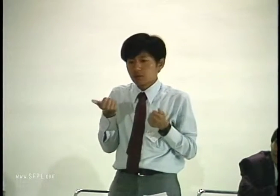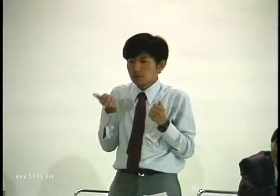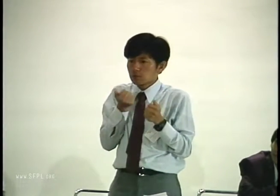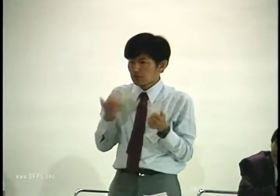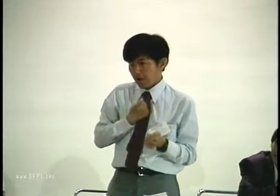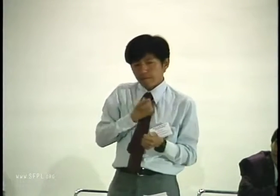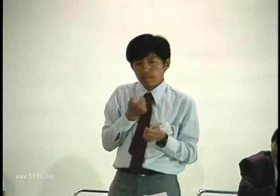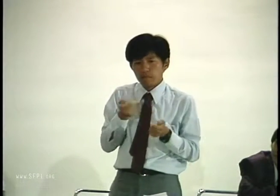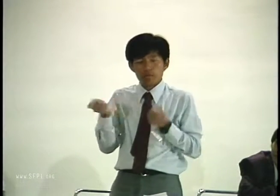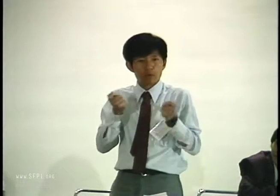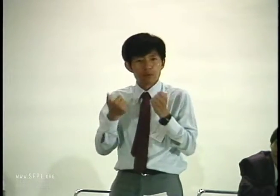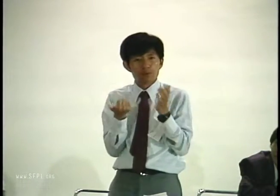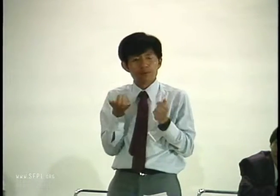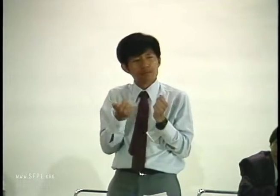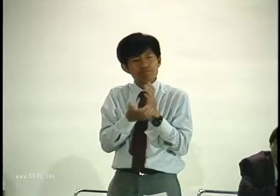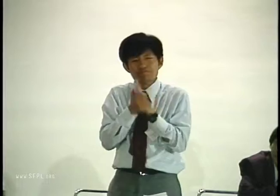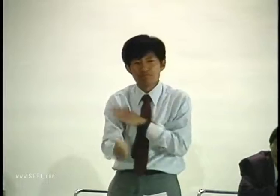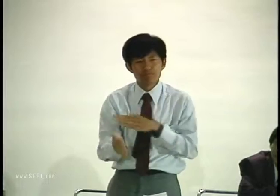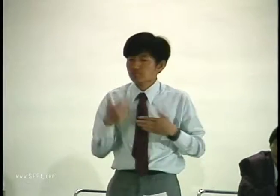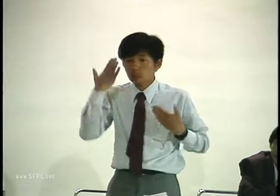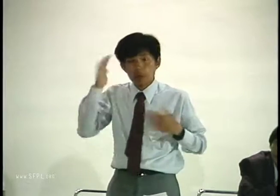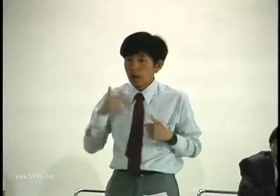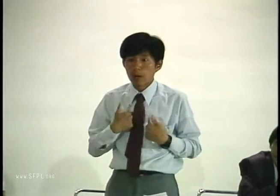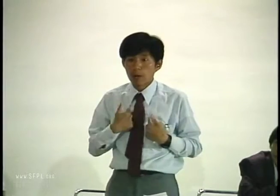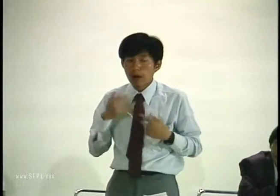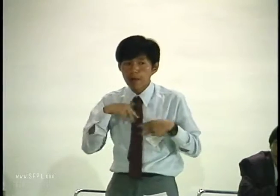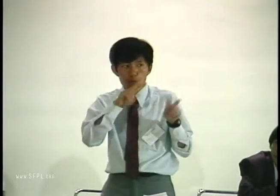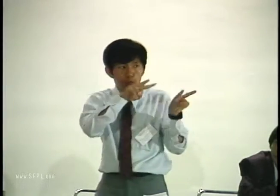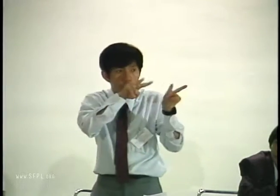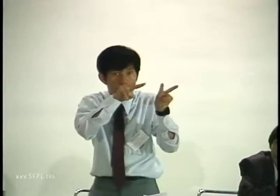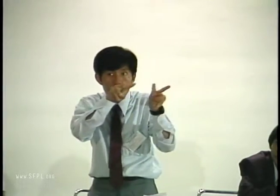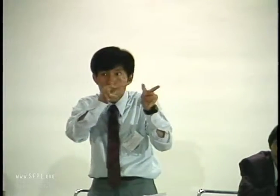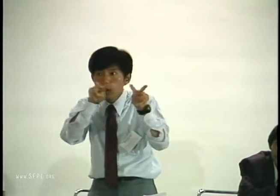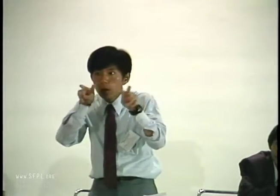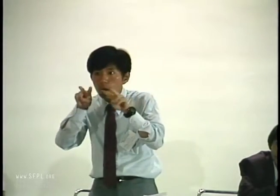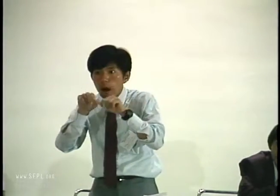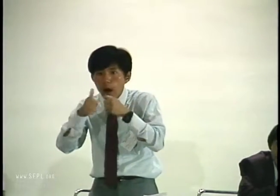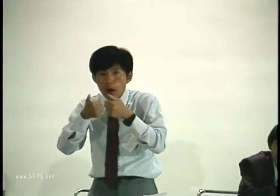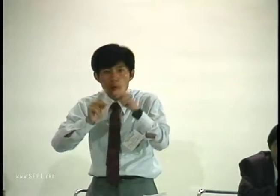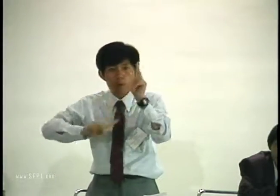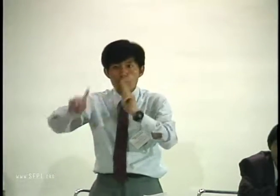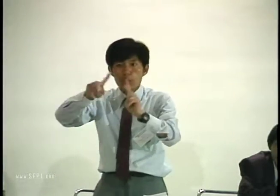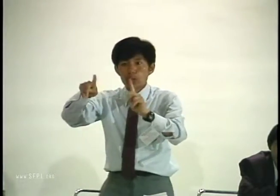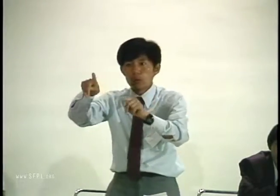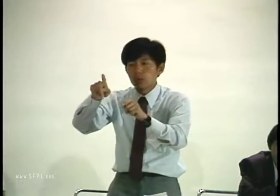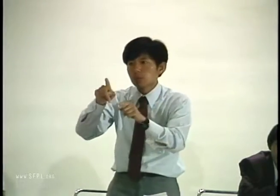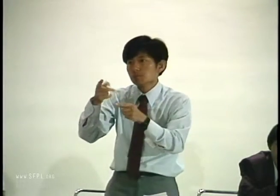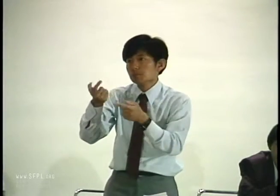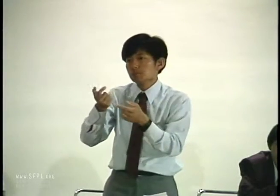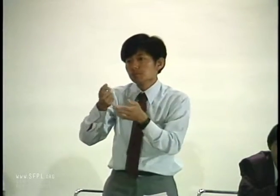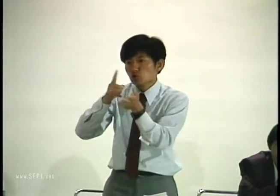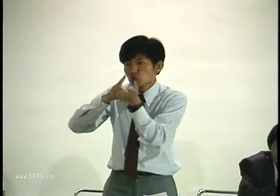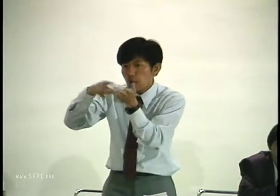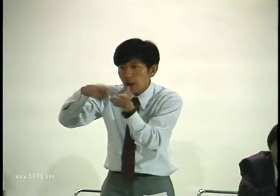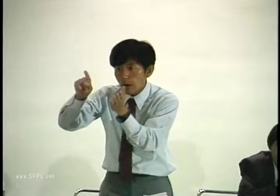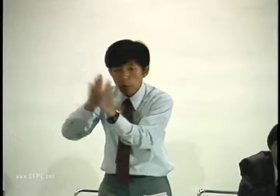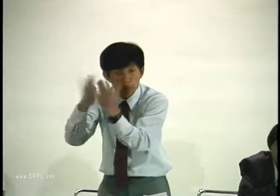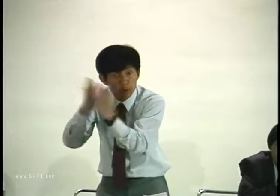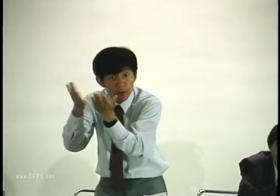inside I was struggling with how to handle myself. I didn't feel that I was competent to deal with this situation. I looked around. I saw the people there. I